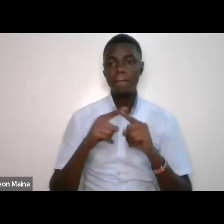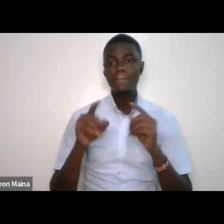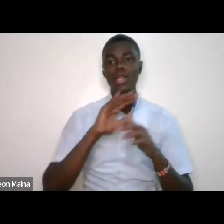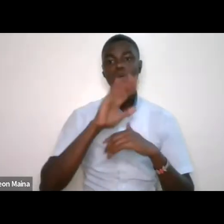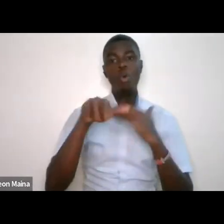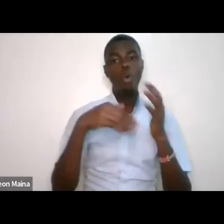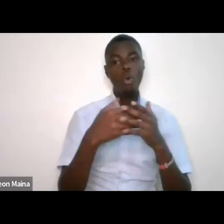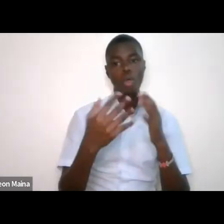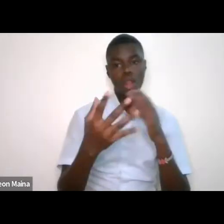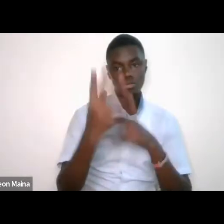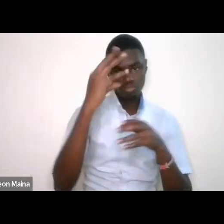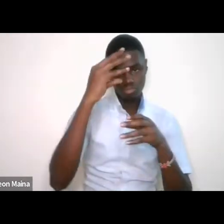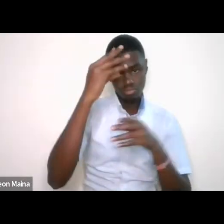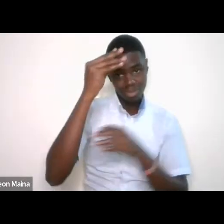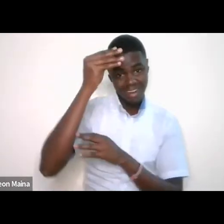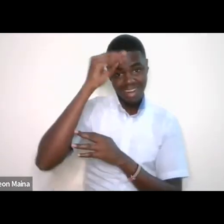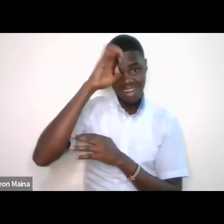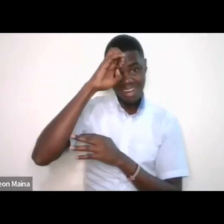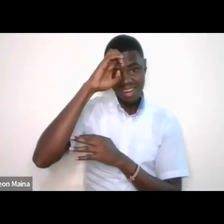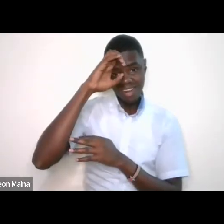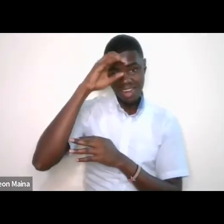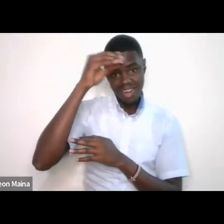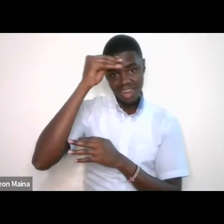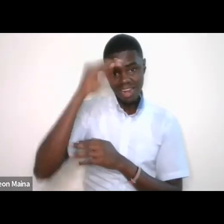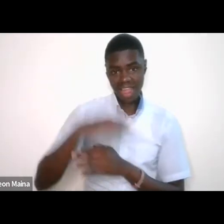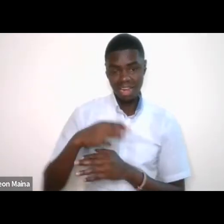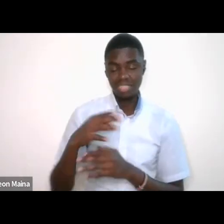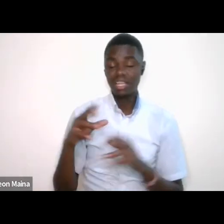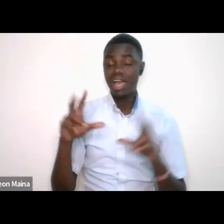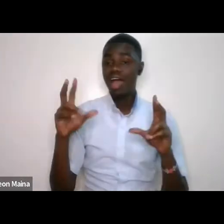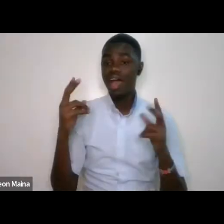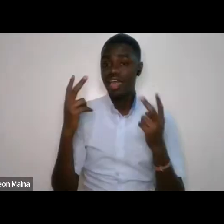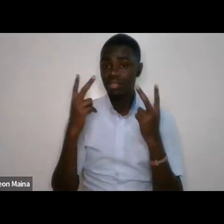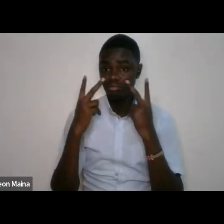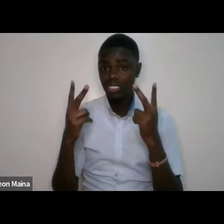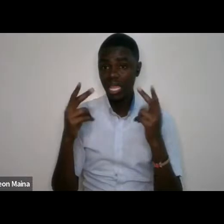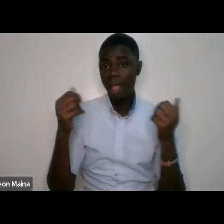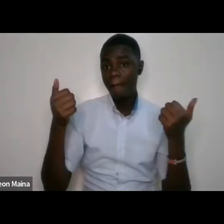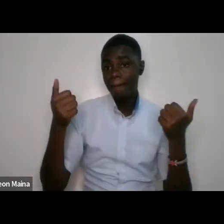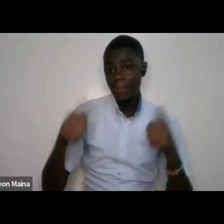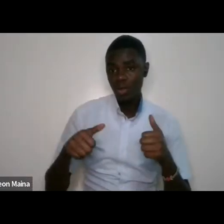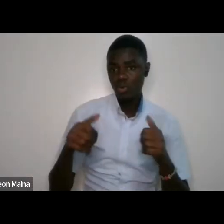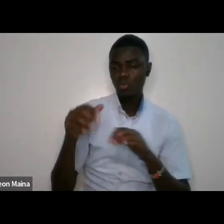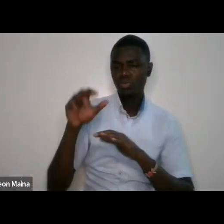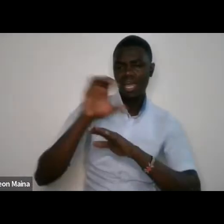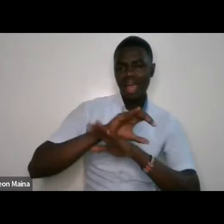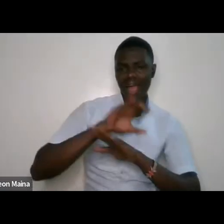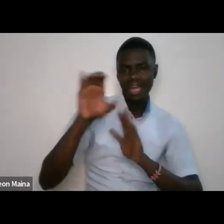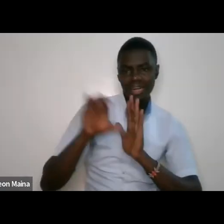groups. And I haven't seen a curriculum across the world